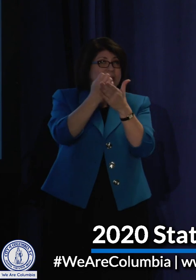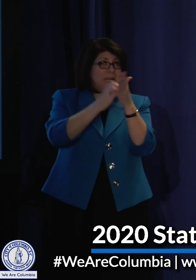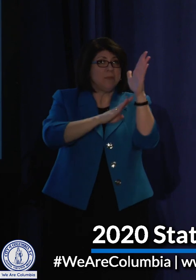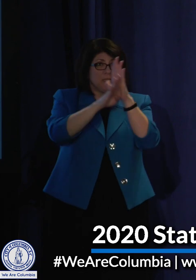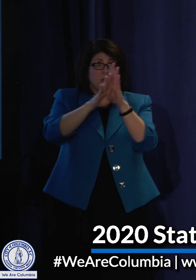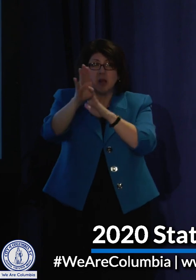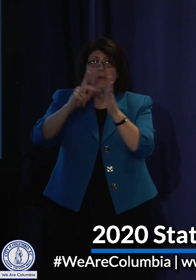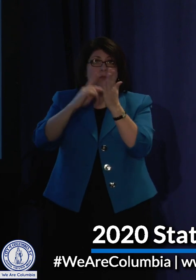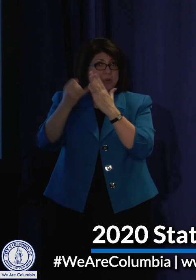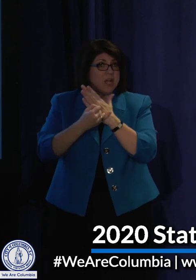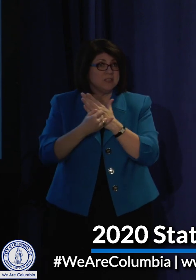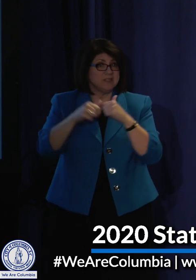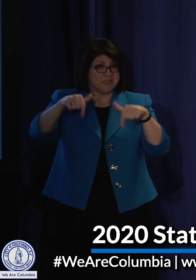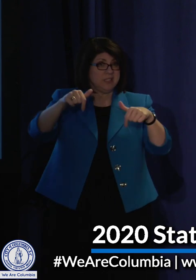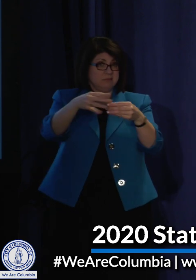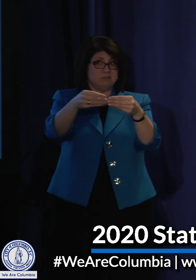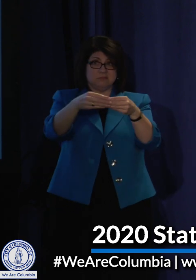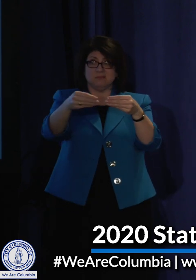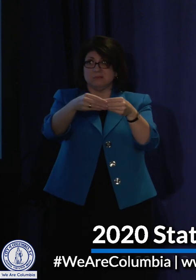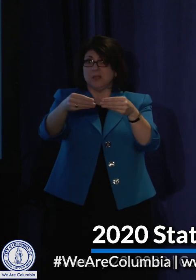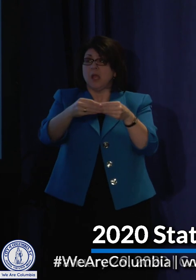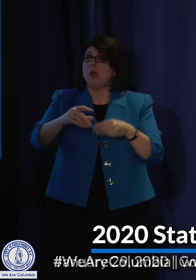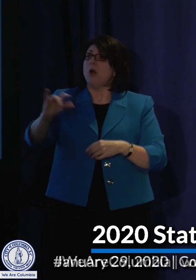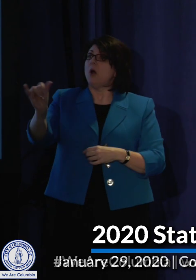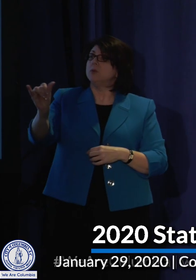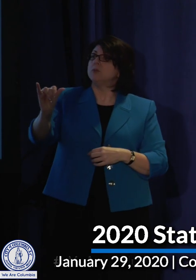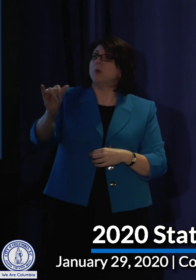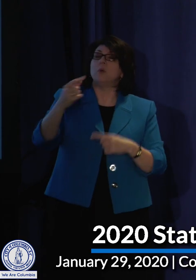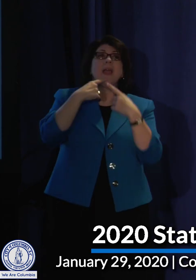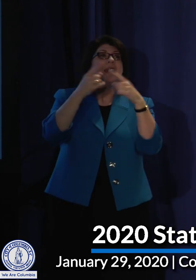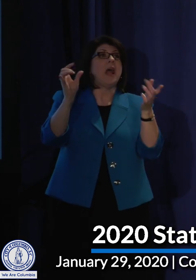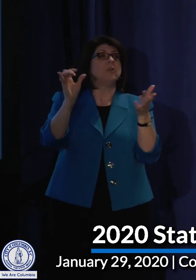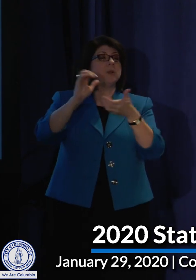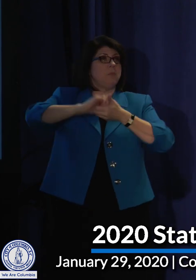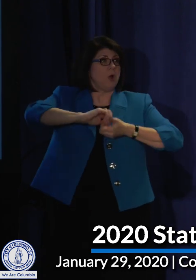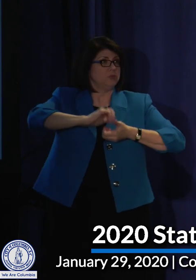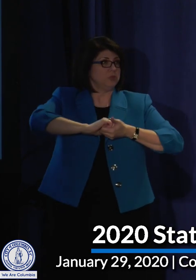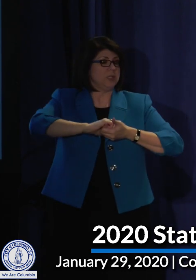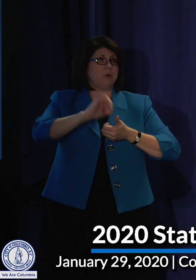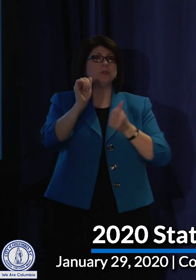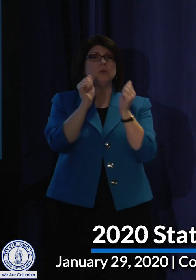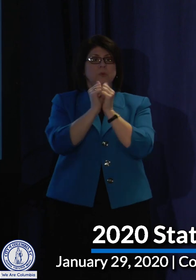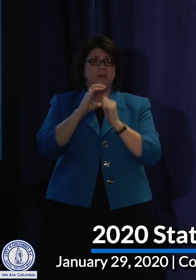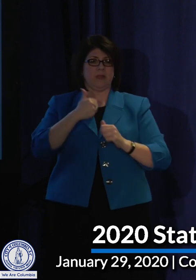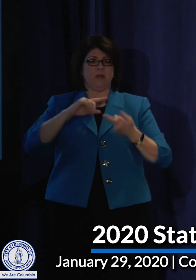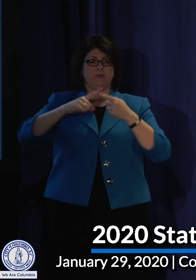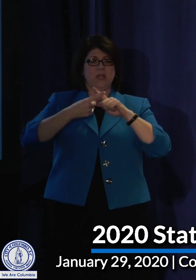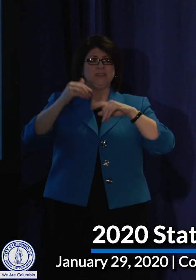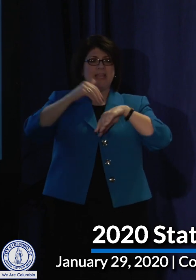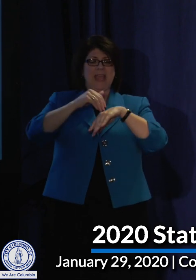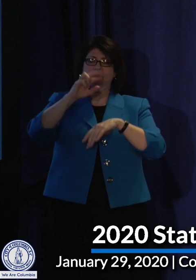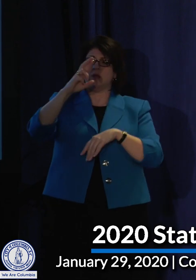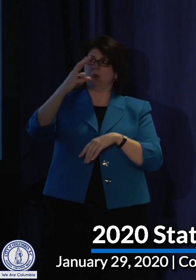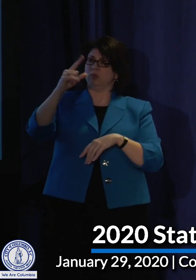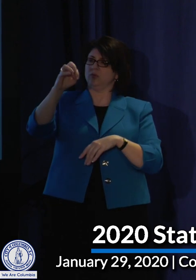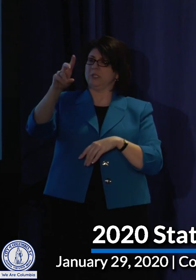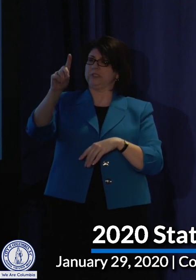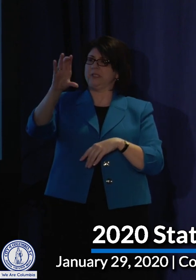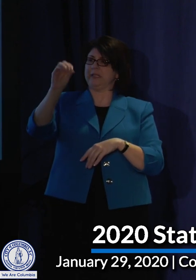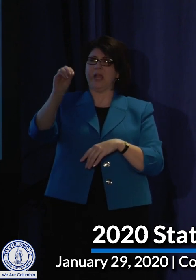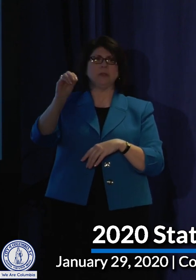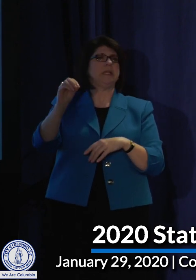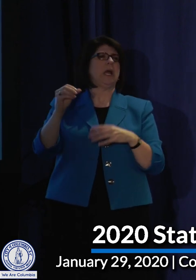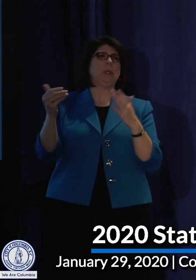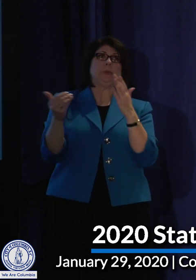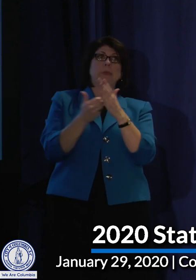projects in our city. We also announced in partnership with our friends at Richland County a wonderful